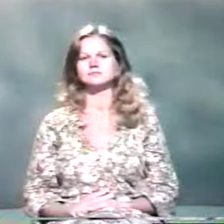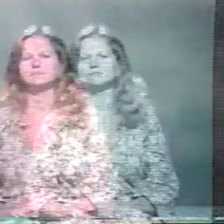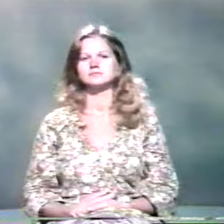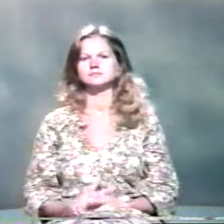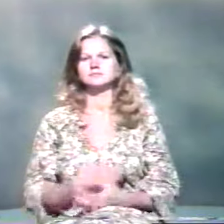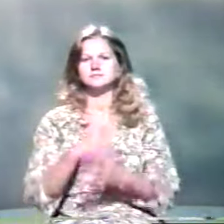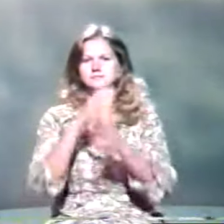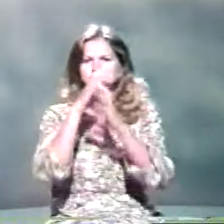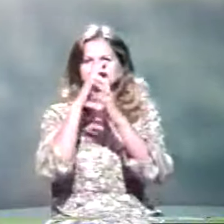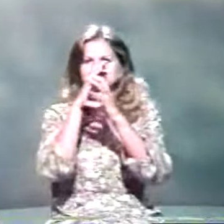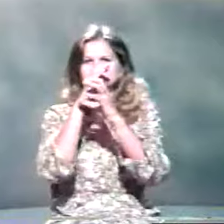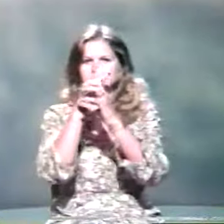Fascinated.